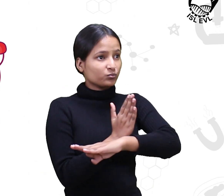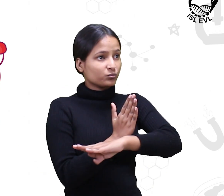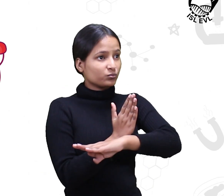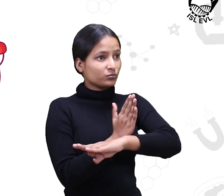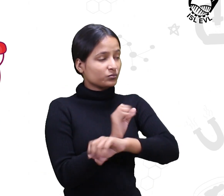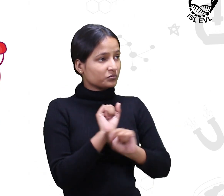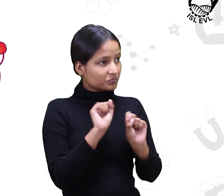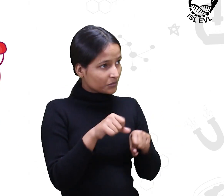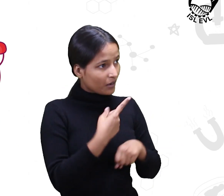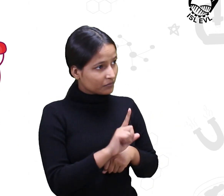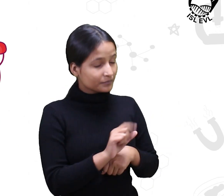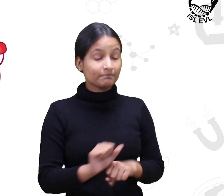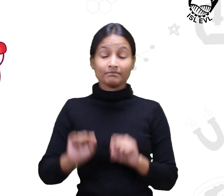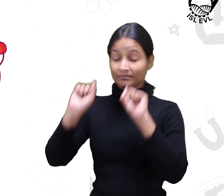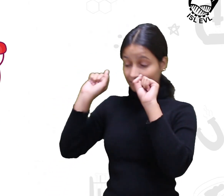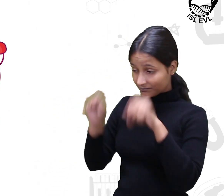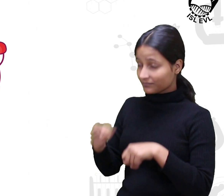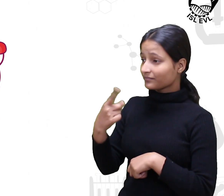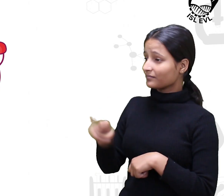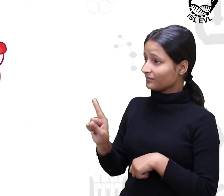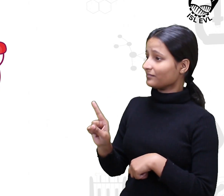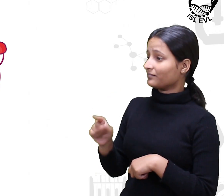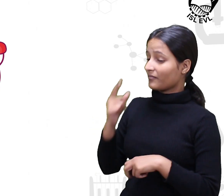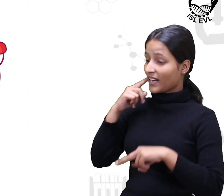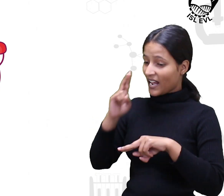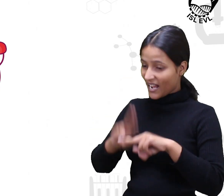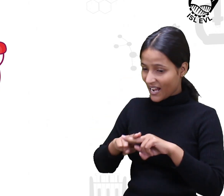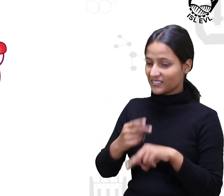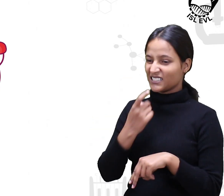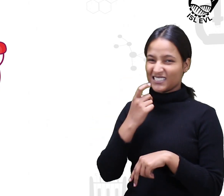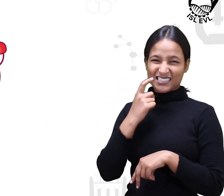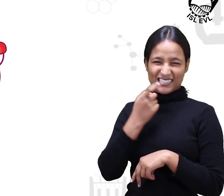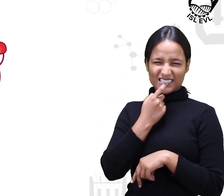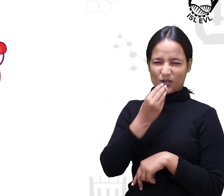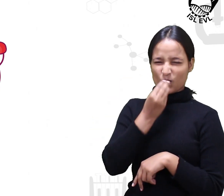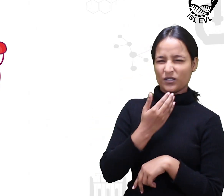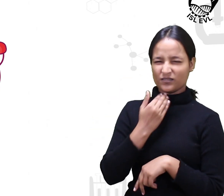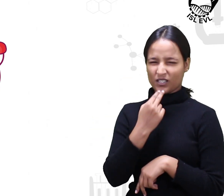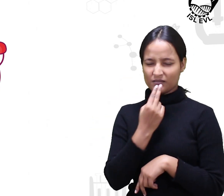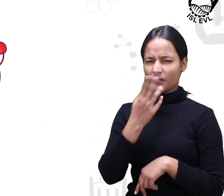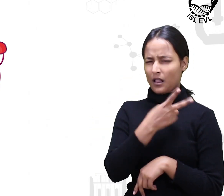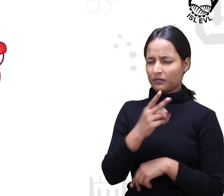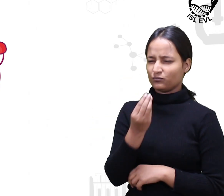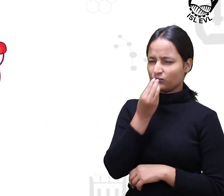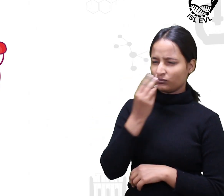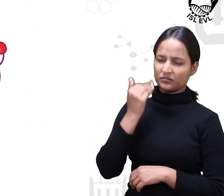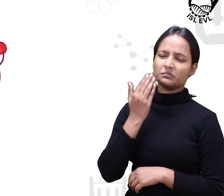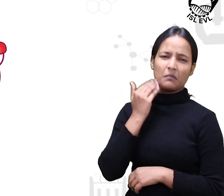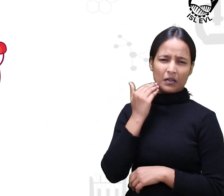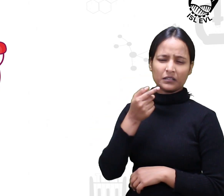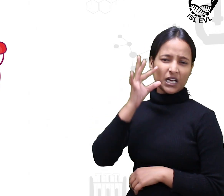Yes, brushing teeth ensures that the sugars don't stick to your teeth and helps to keep the